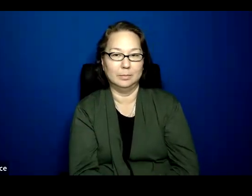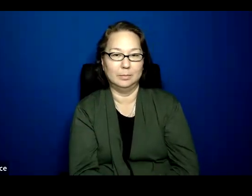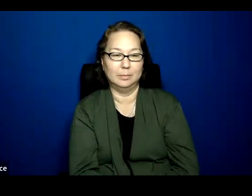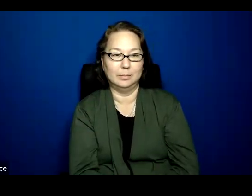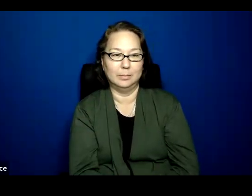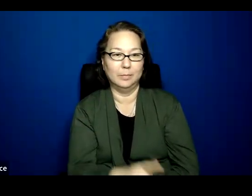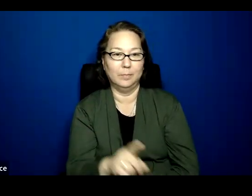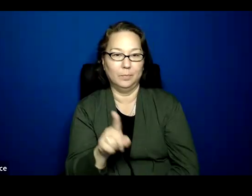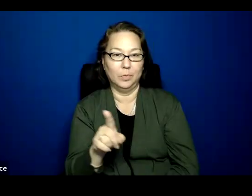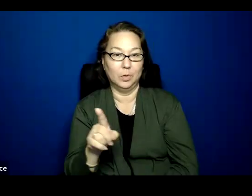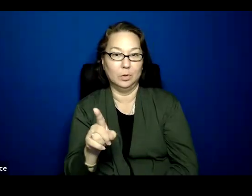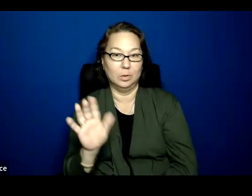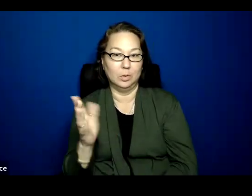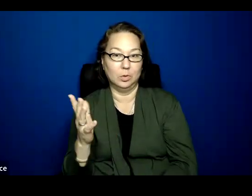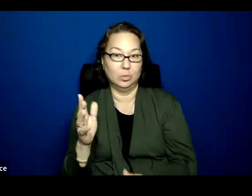You can go first if you would like to.